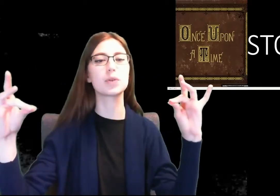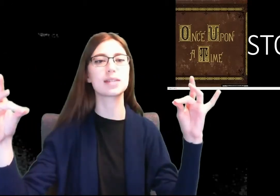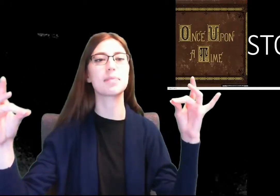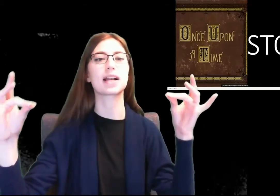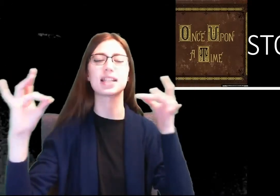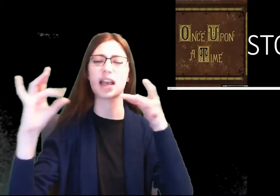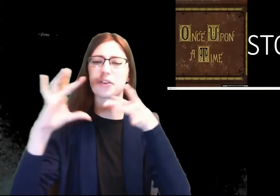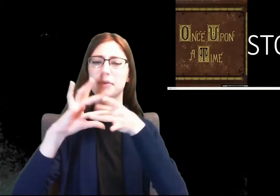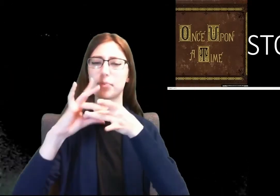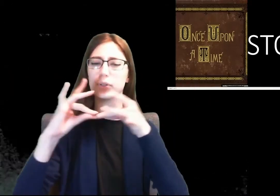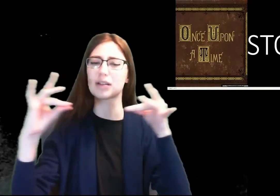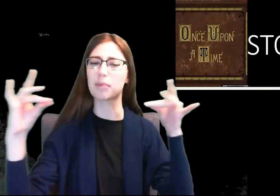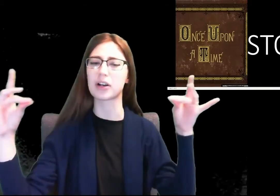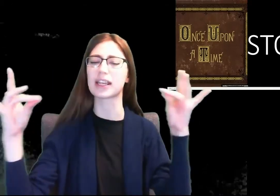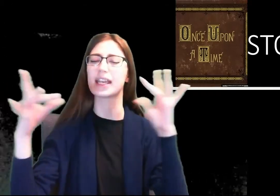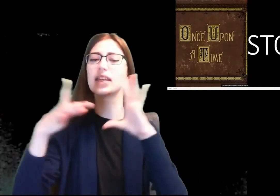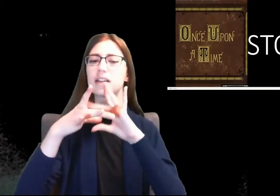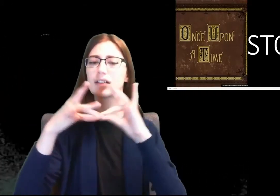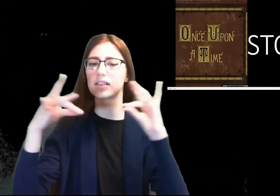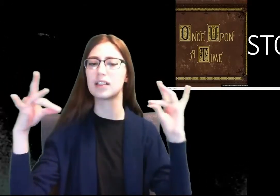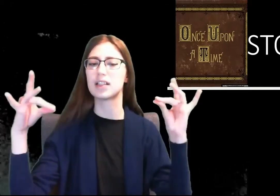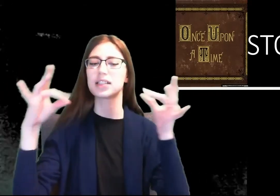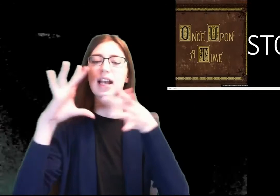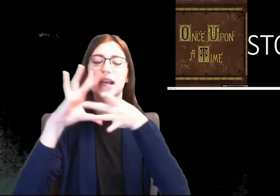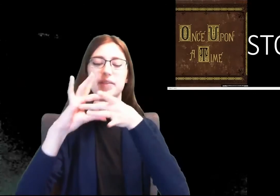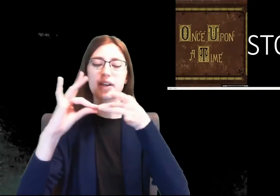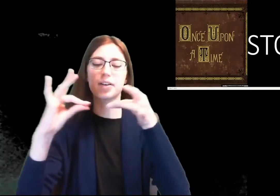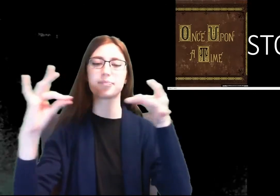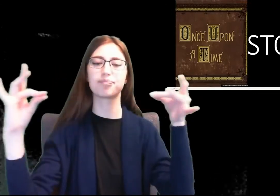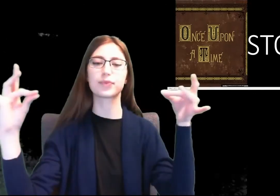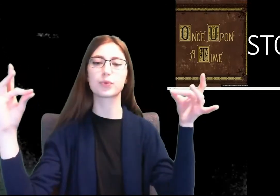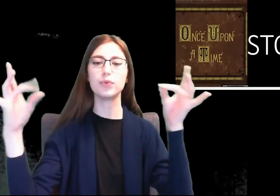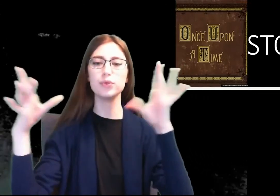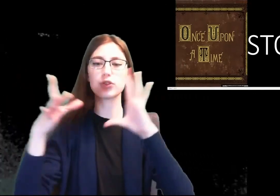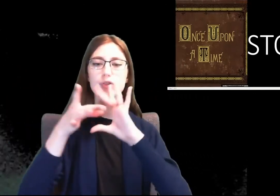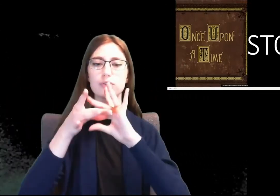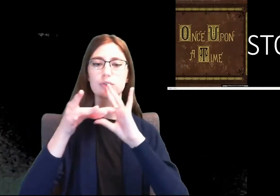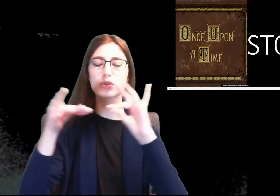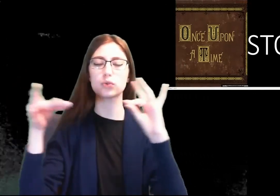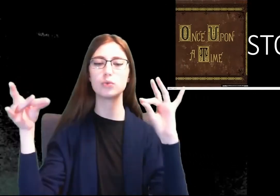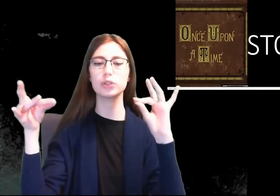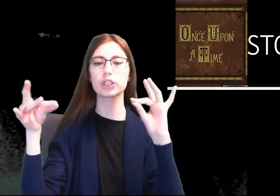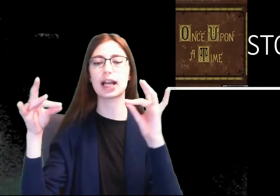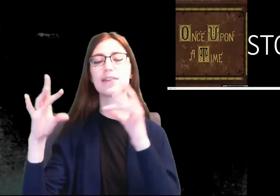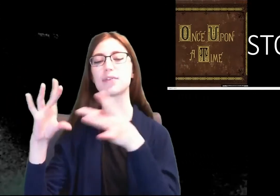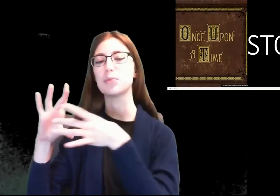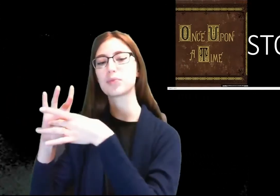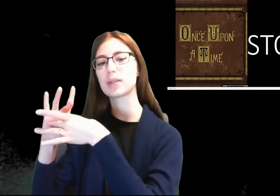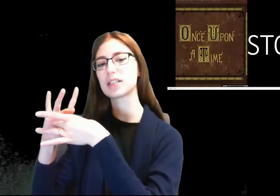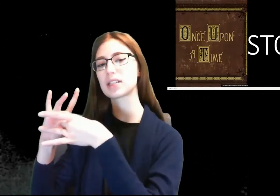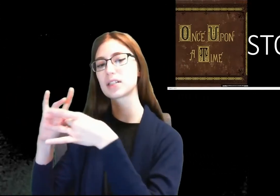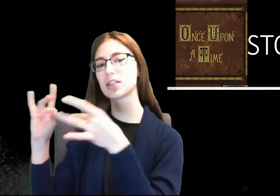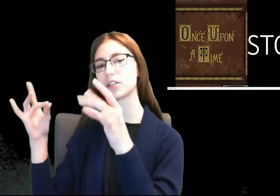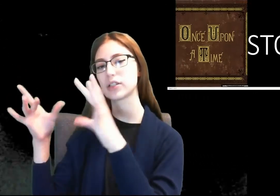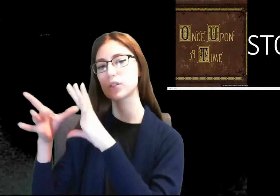it back together and pull it apart again. That kind of a swoosh, swoosh kind of a movement.